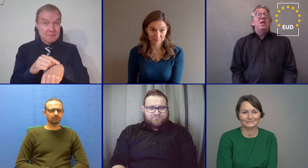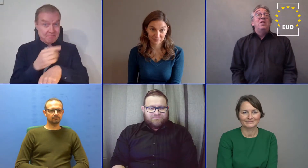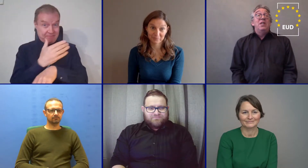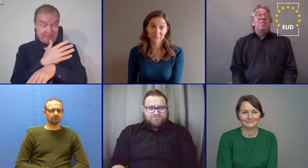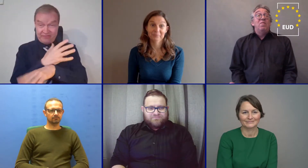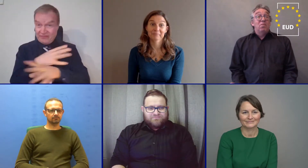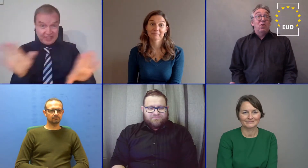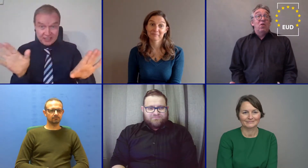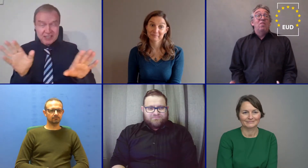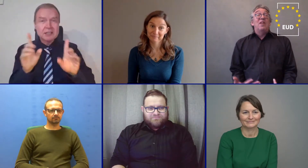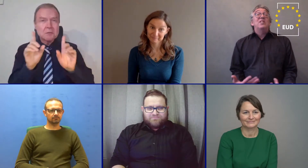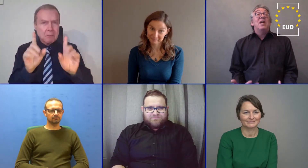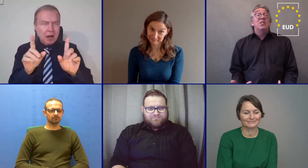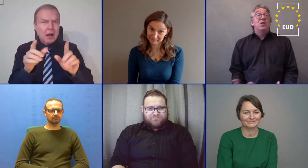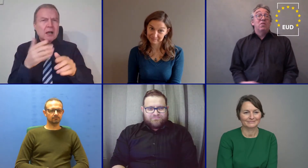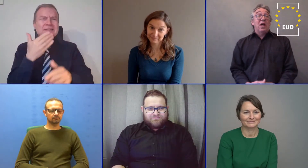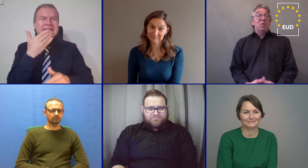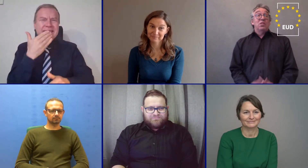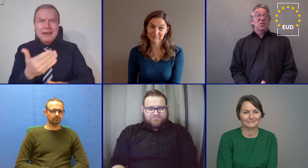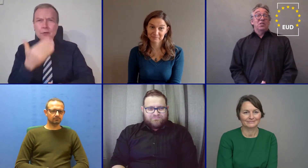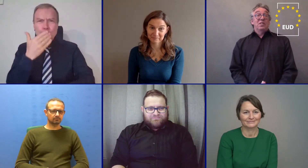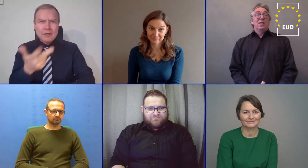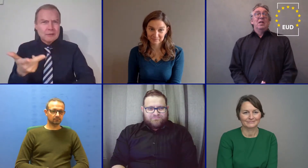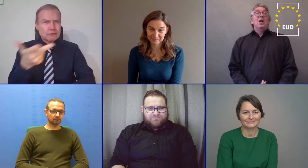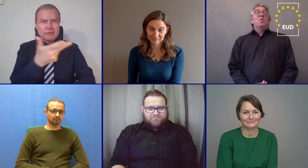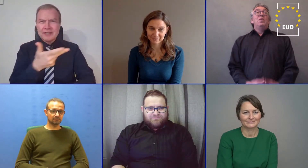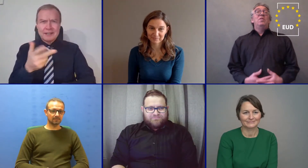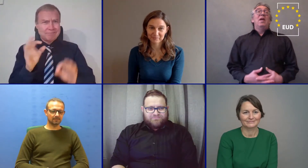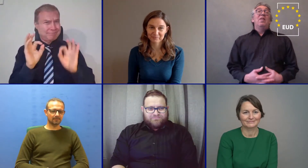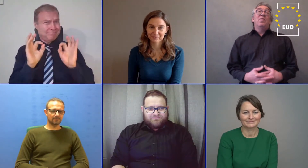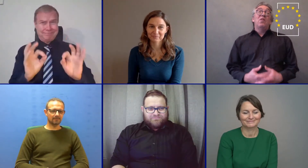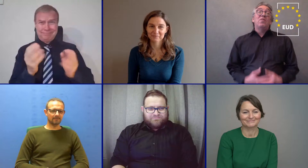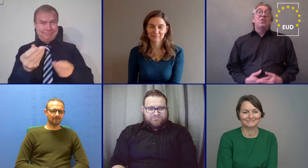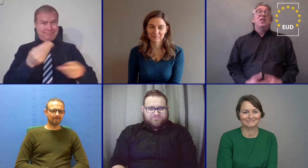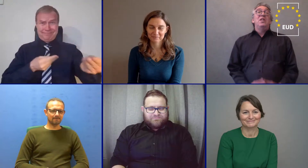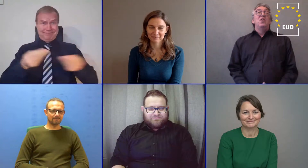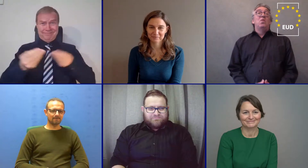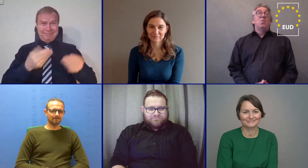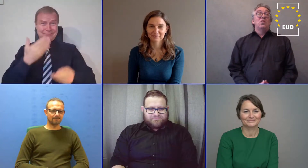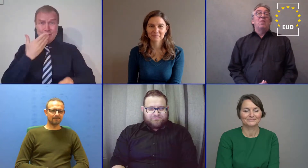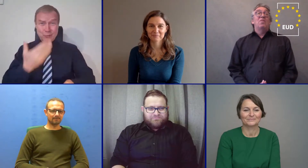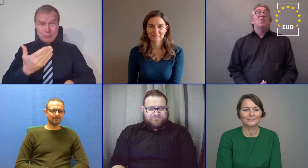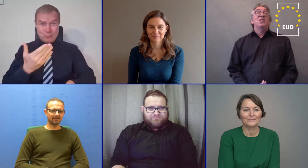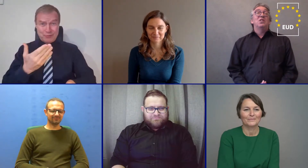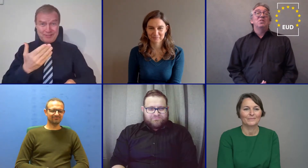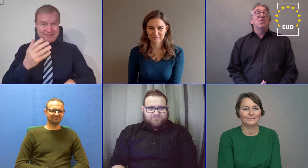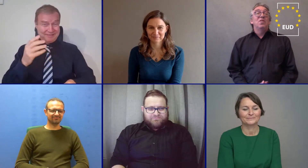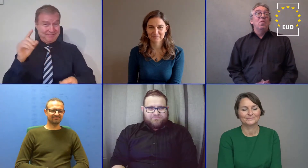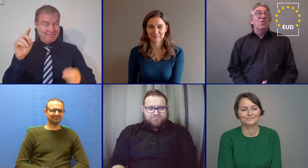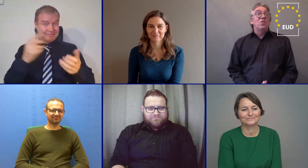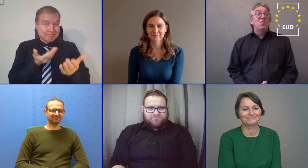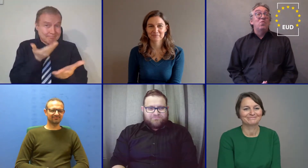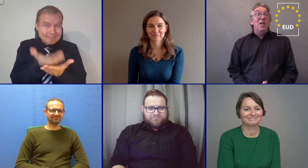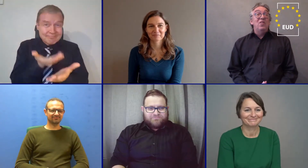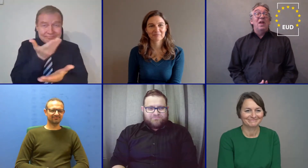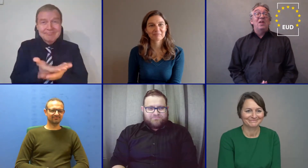visibility and vitality of our language. We have, unfortunately, no more time for questions, but I want to really thank our